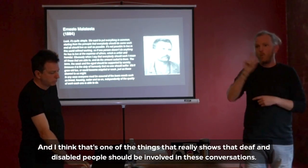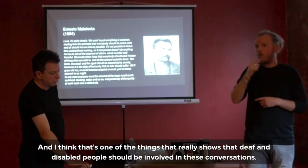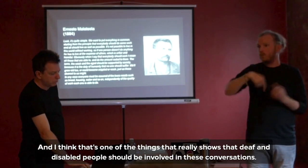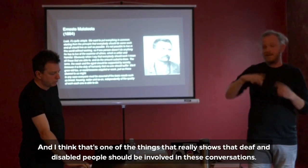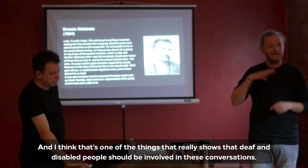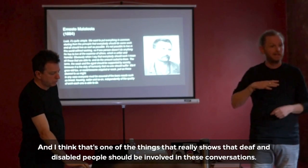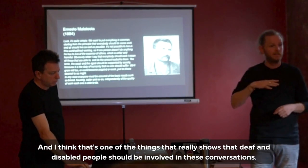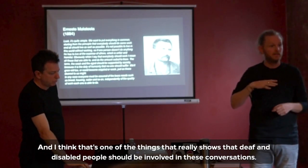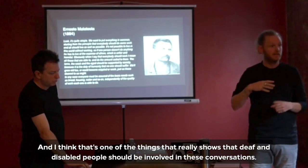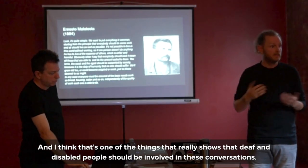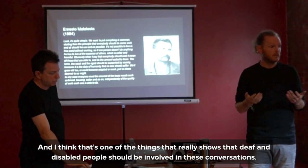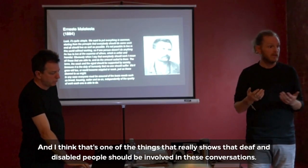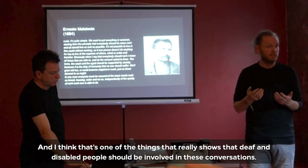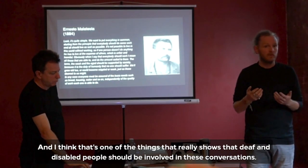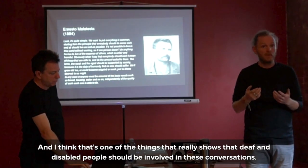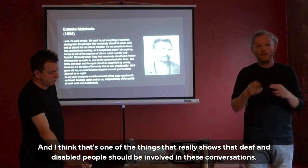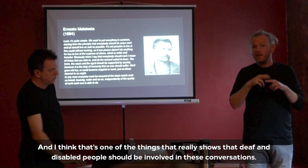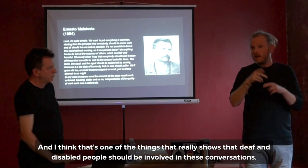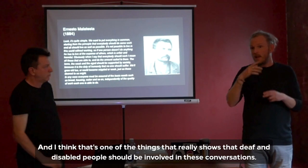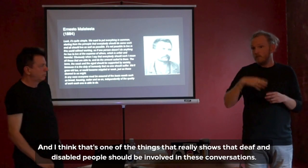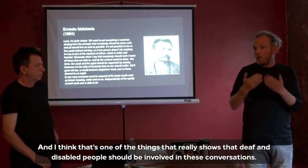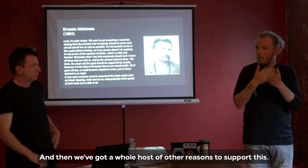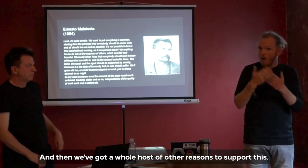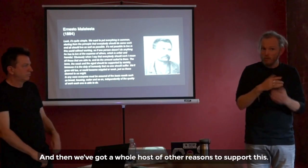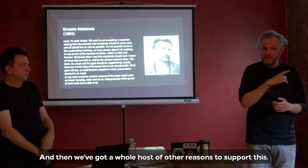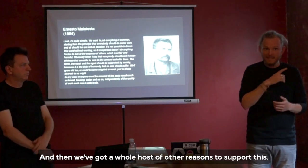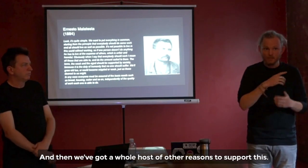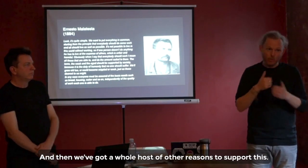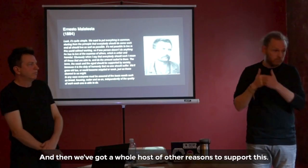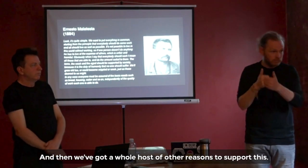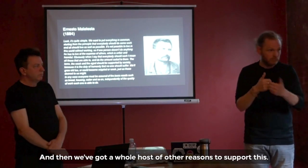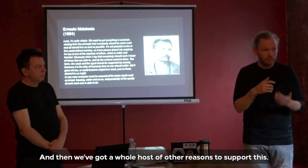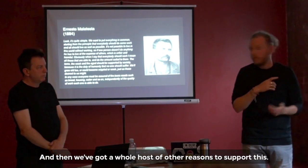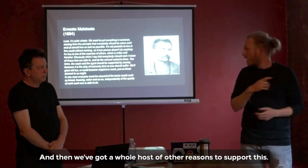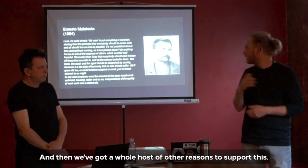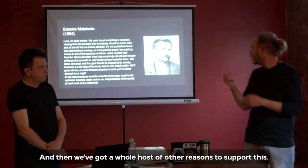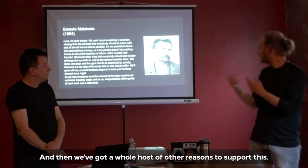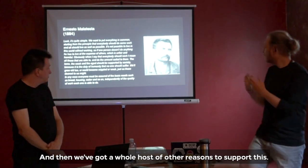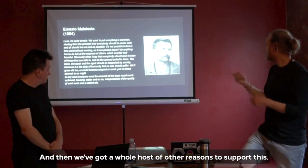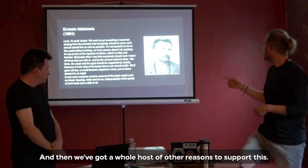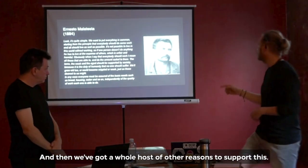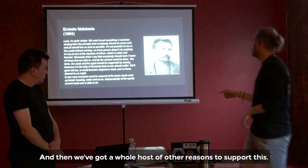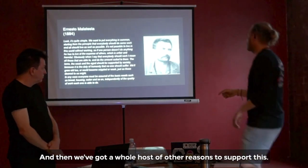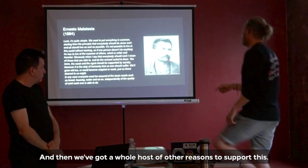disabled people should be involved in these conversations. I mean, there are a whole host of other reasons to support this,